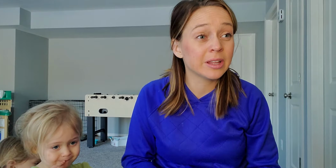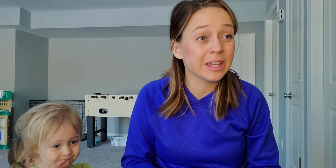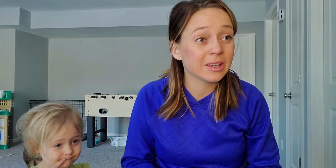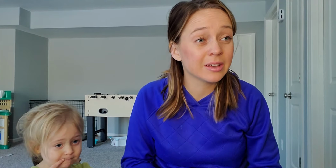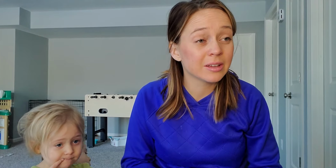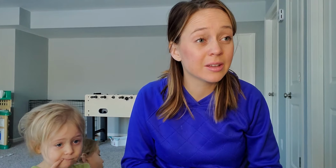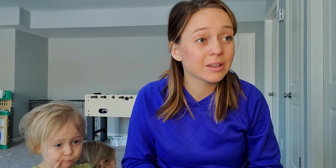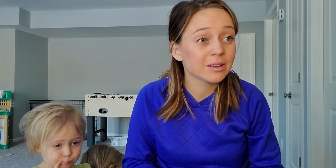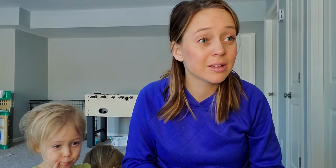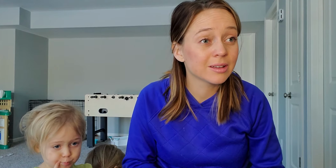feeling?